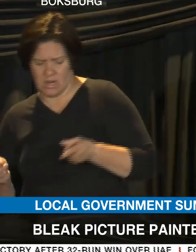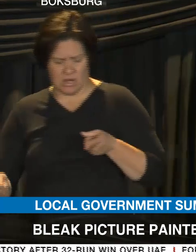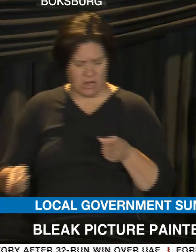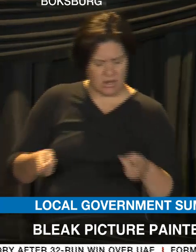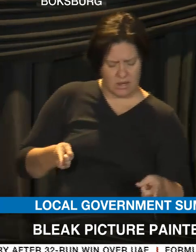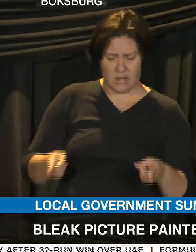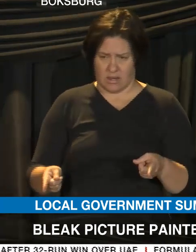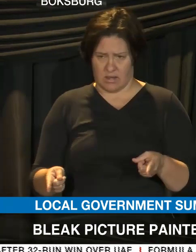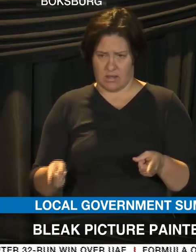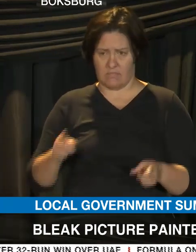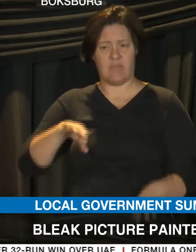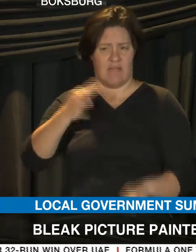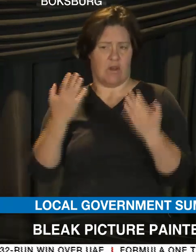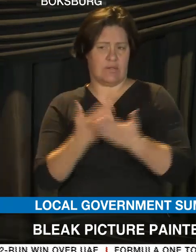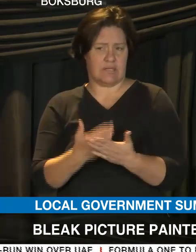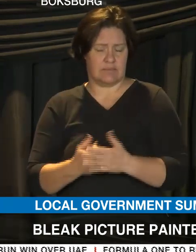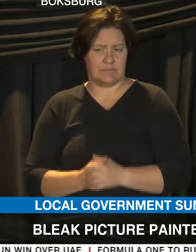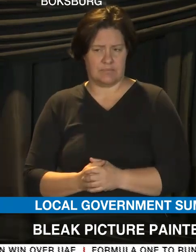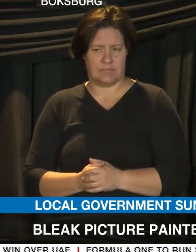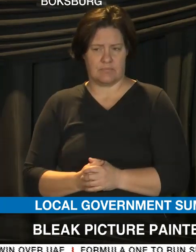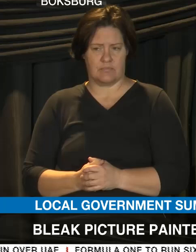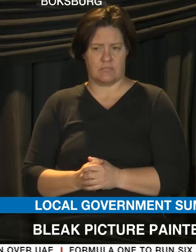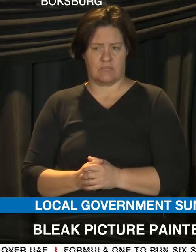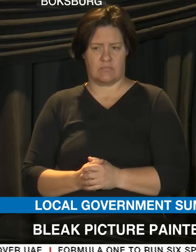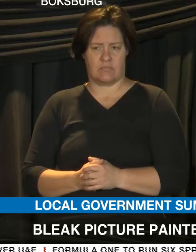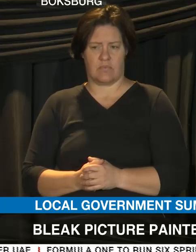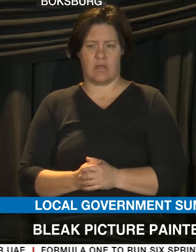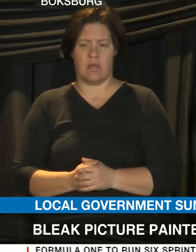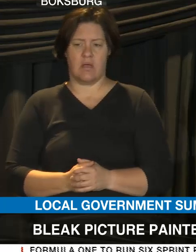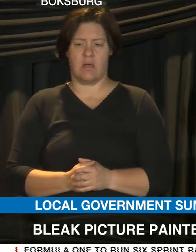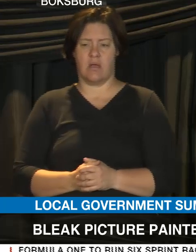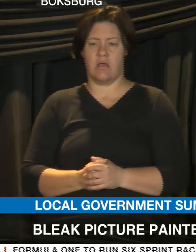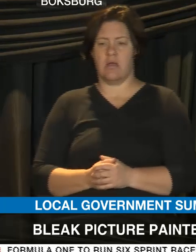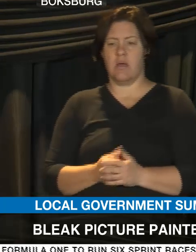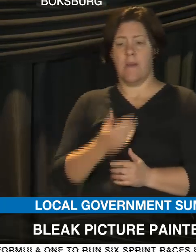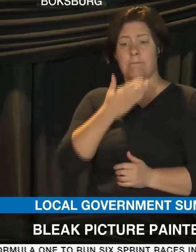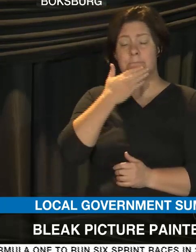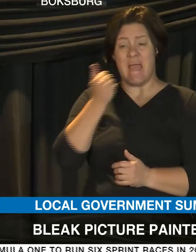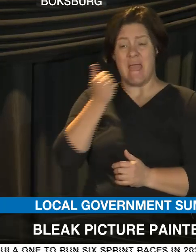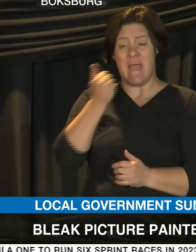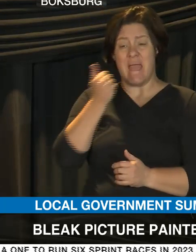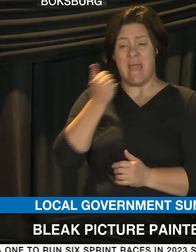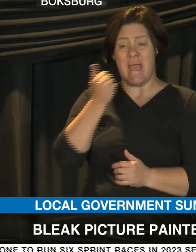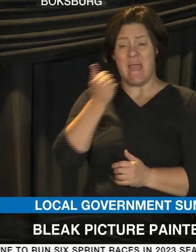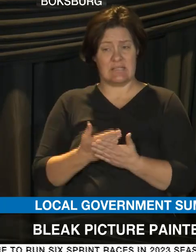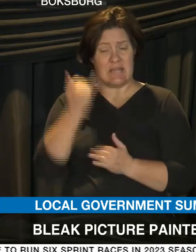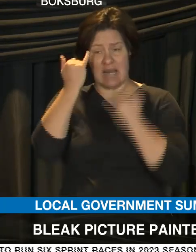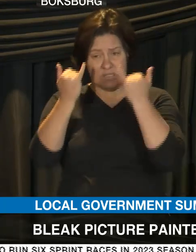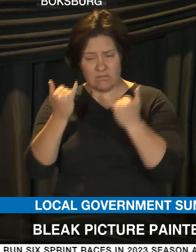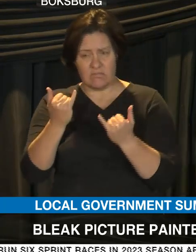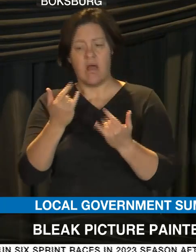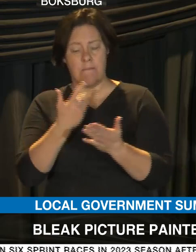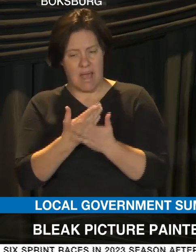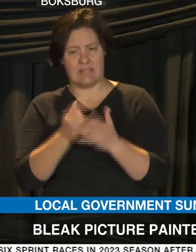failures. Now, we've had lots of best practice initiatives. That is what we must